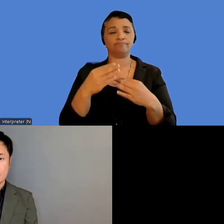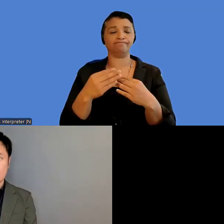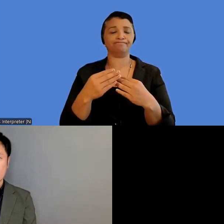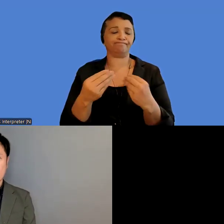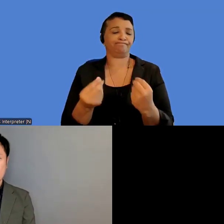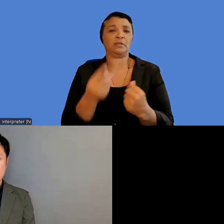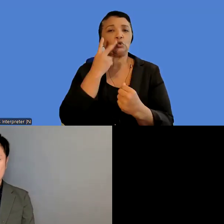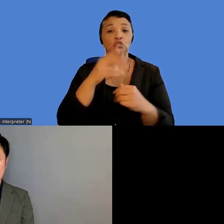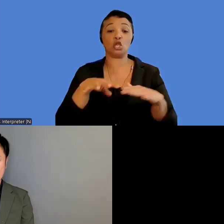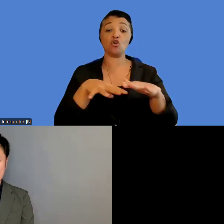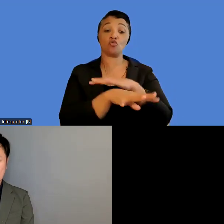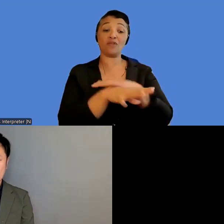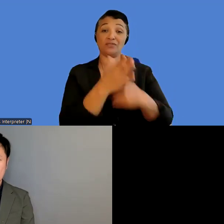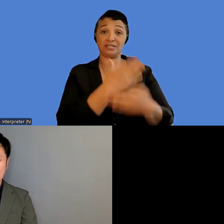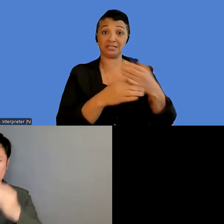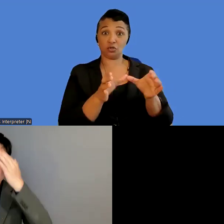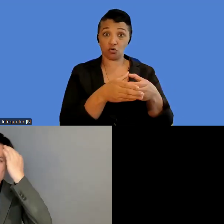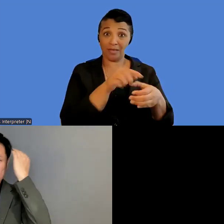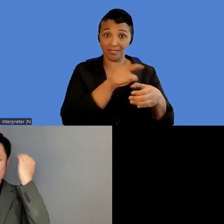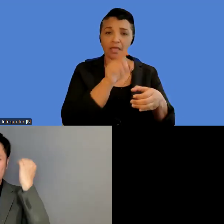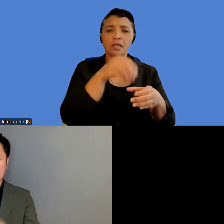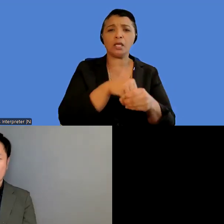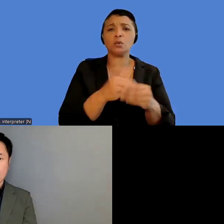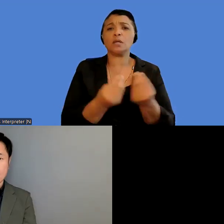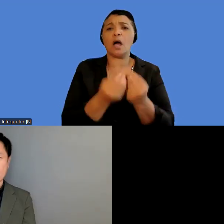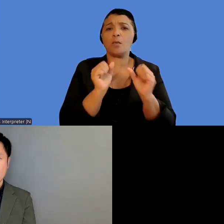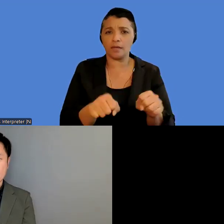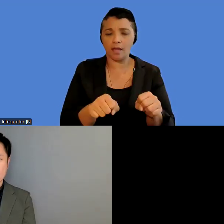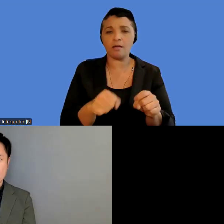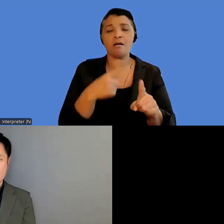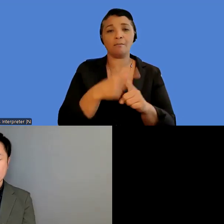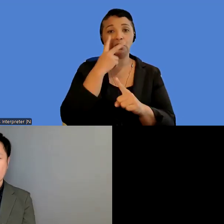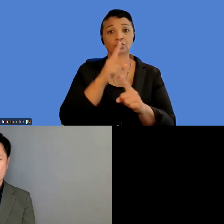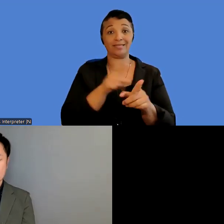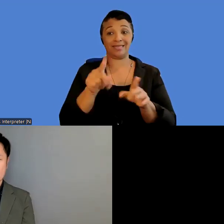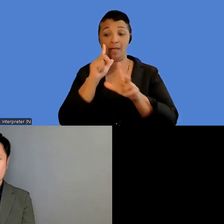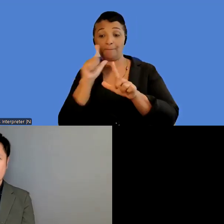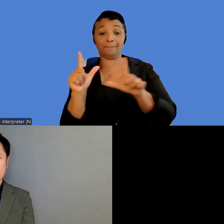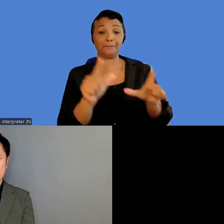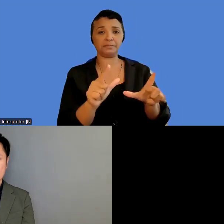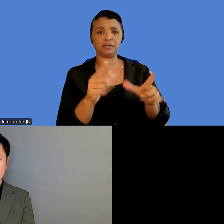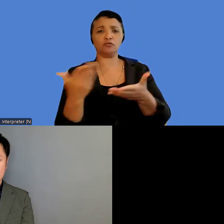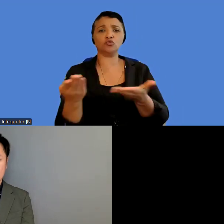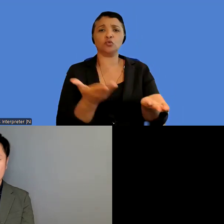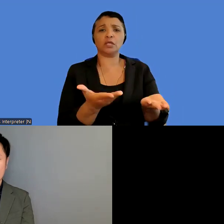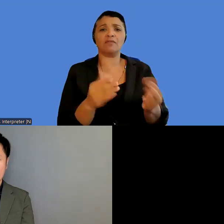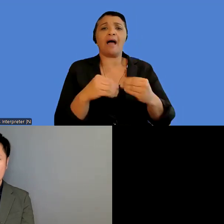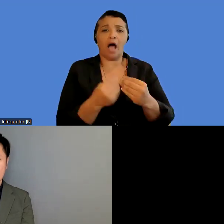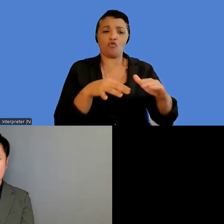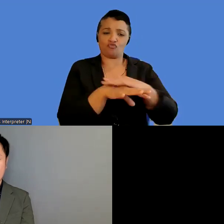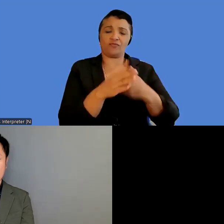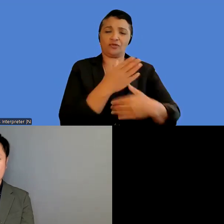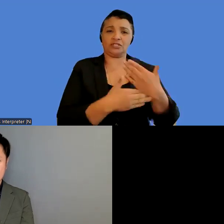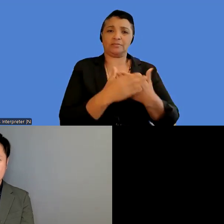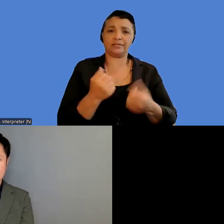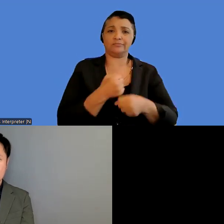how refugees with disabilities are included and the perspective of refugees with